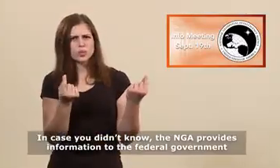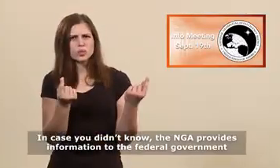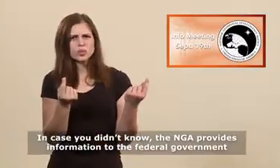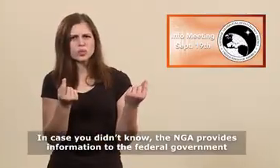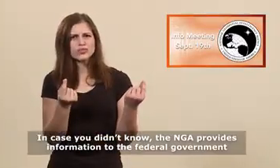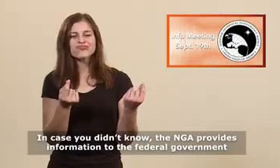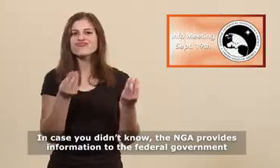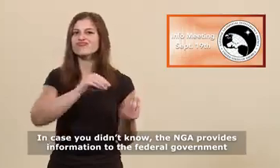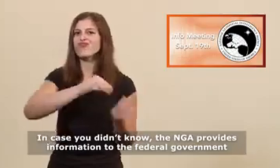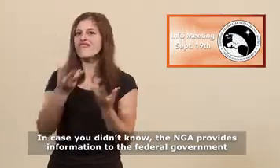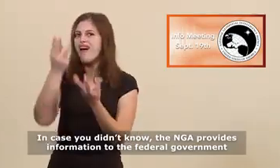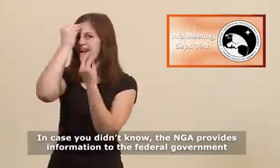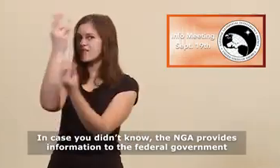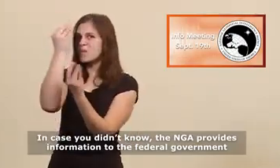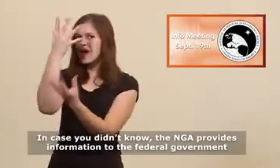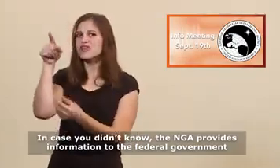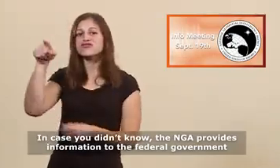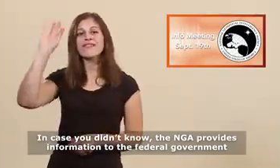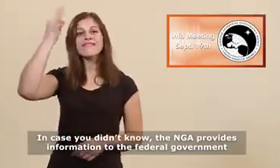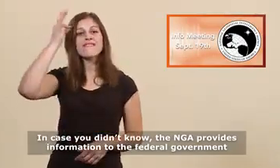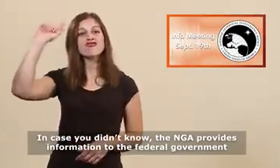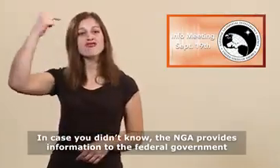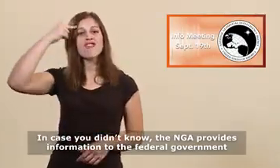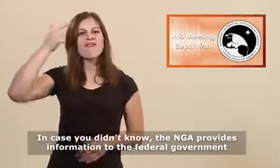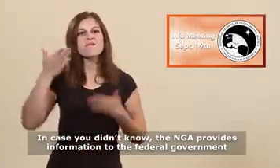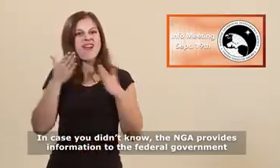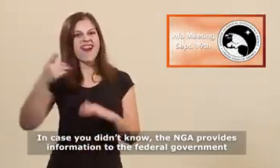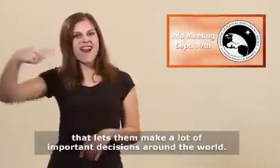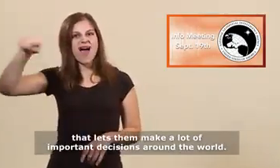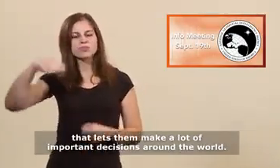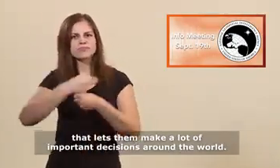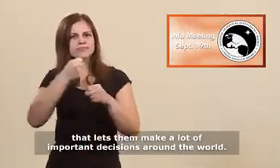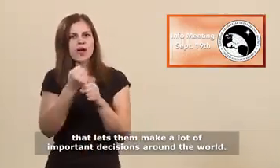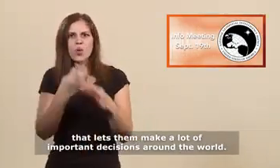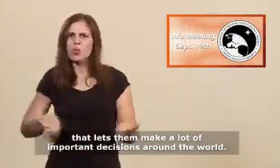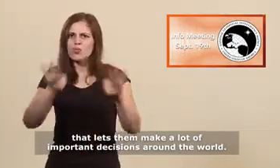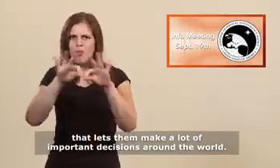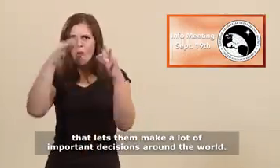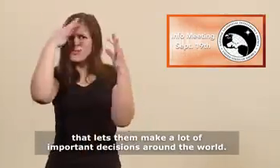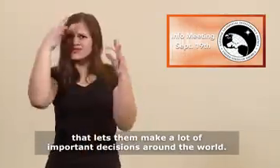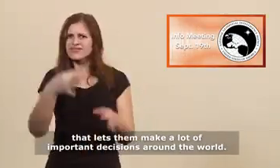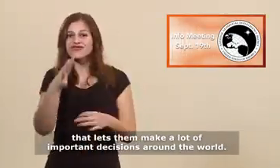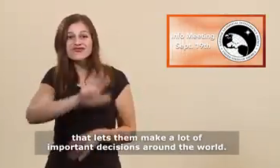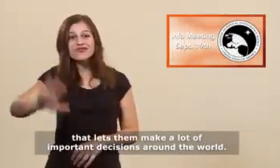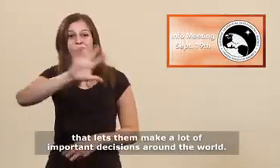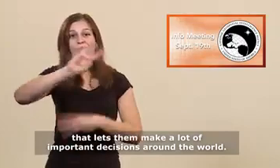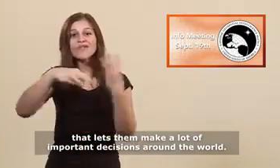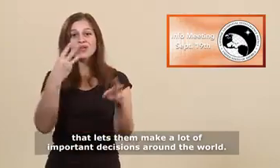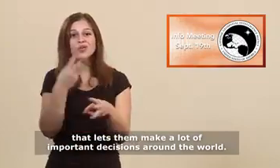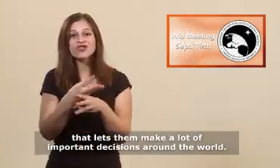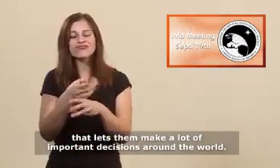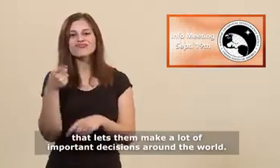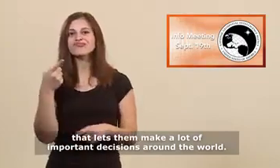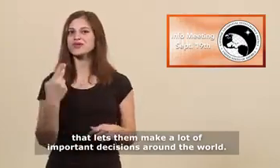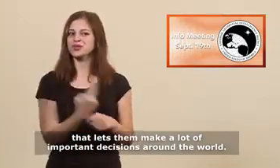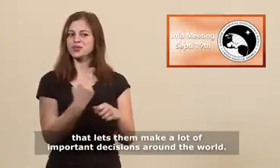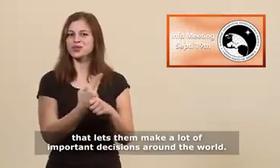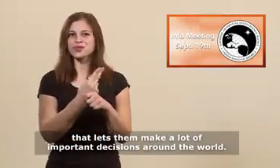the NGA provides information to the federal government that lets them make a lot of important decisions around the world.